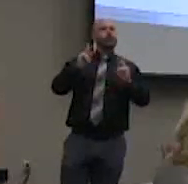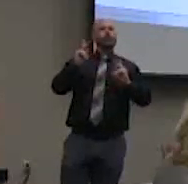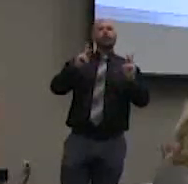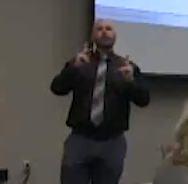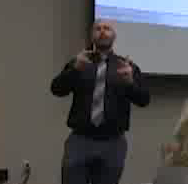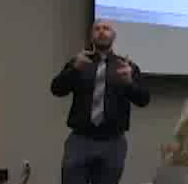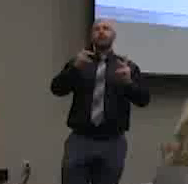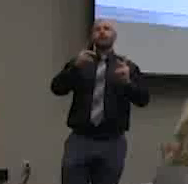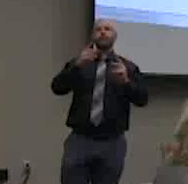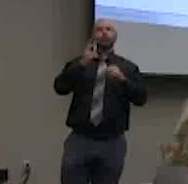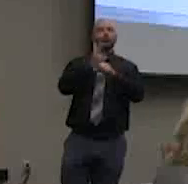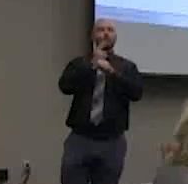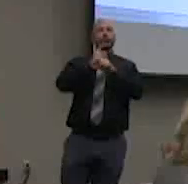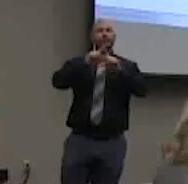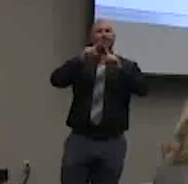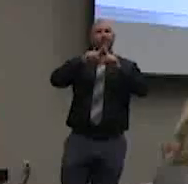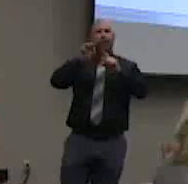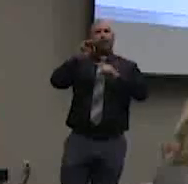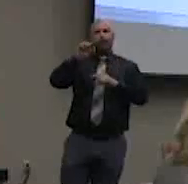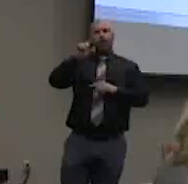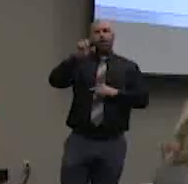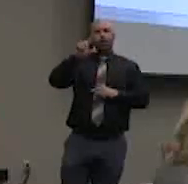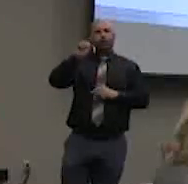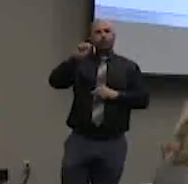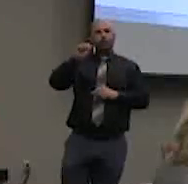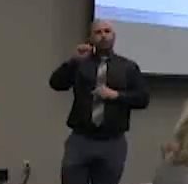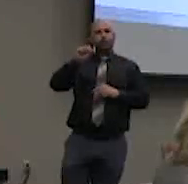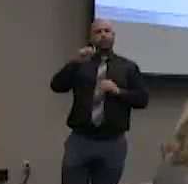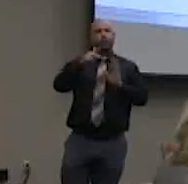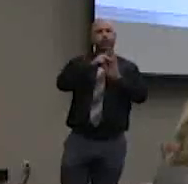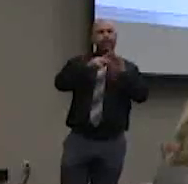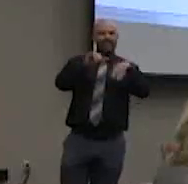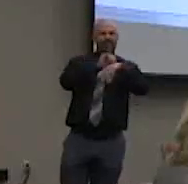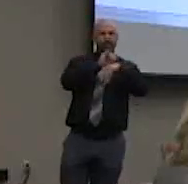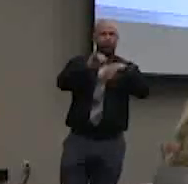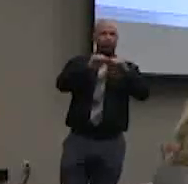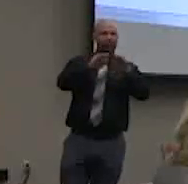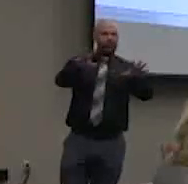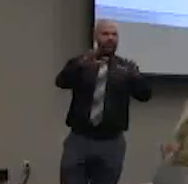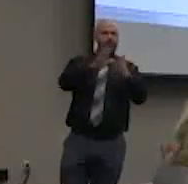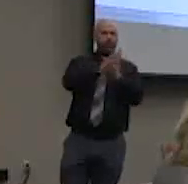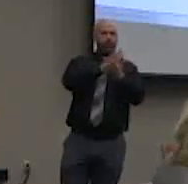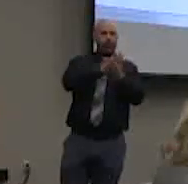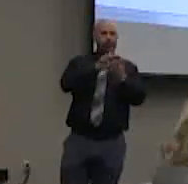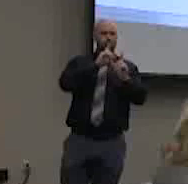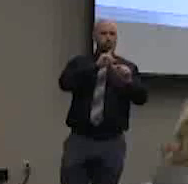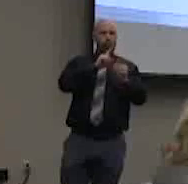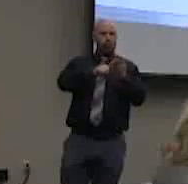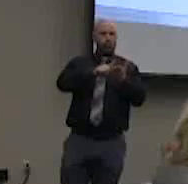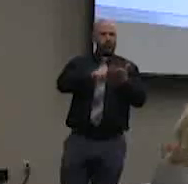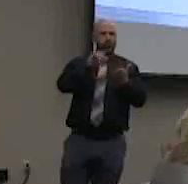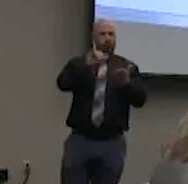this last year, but trying to bring together some more examples for you all of how we've seen other people